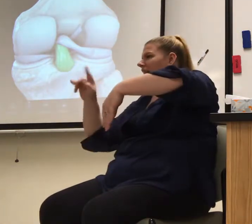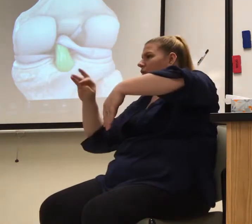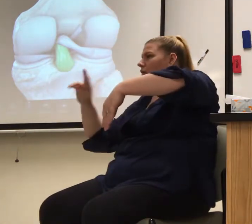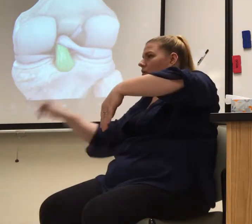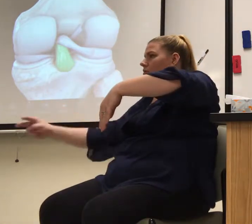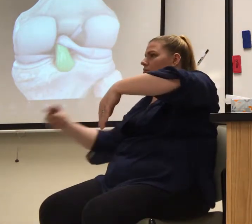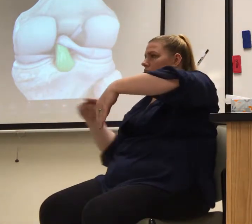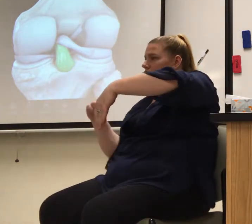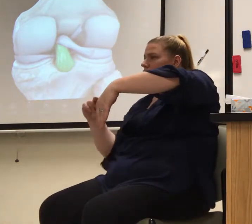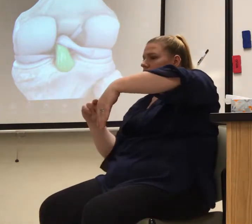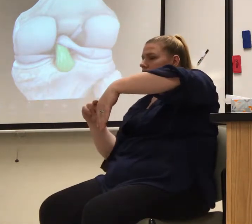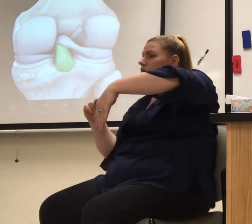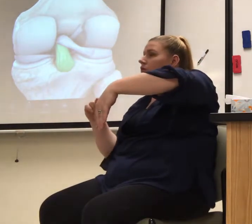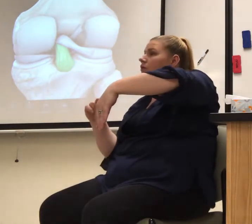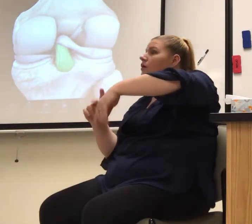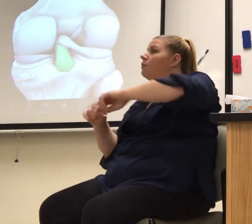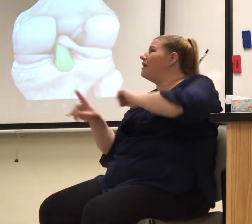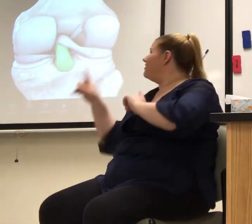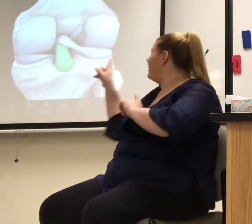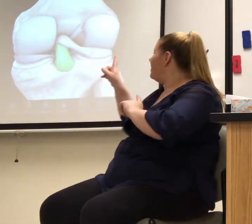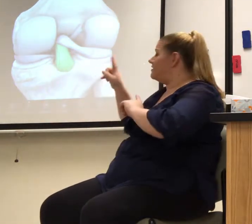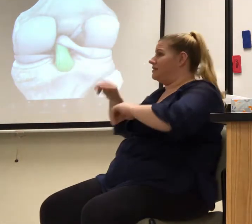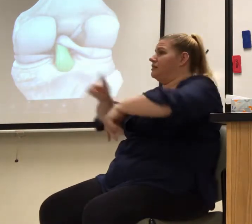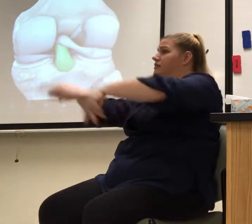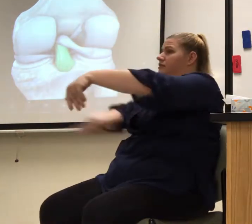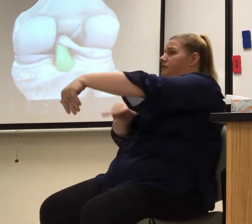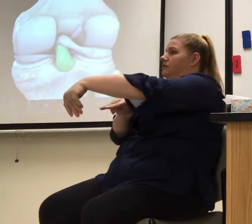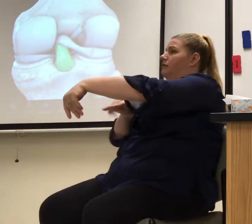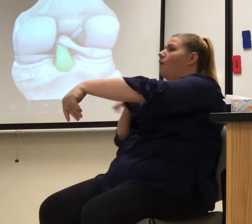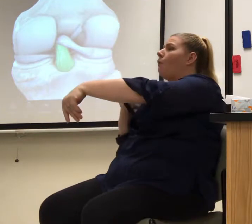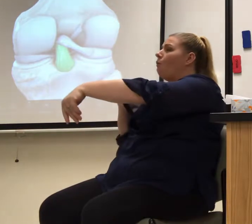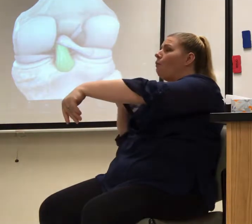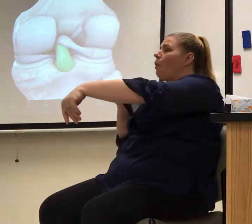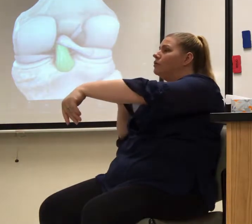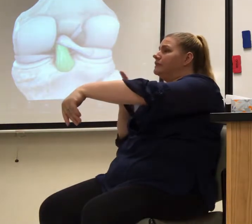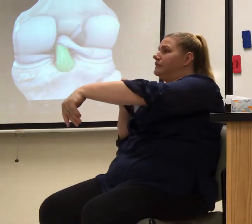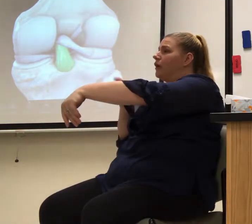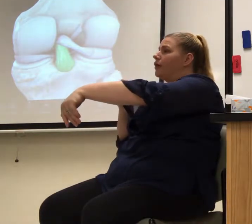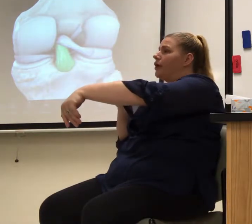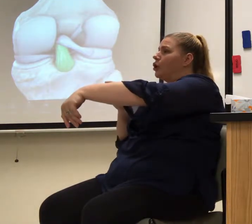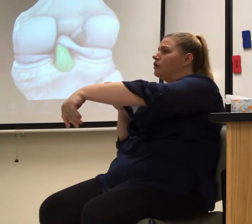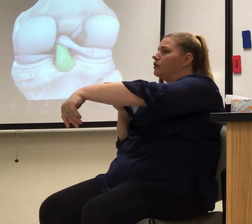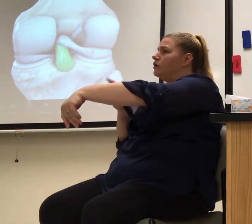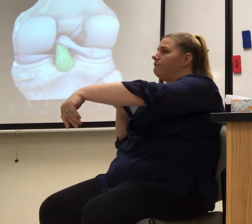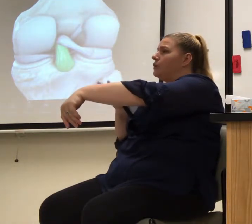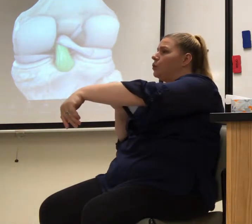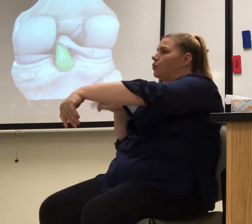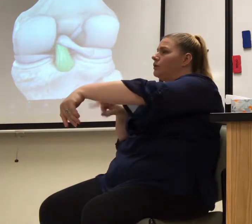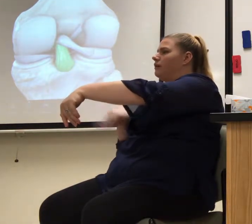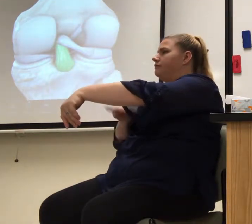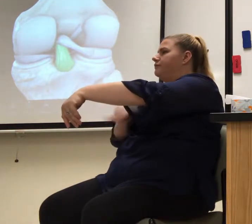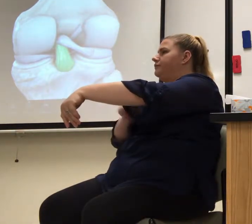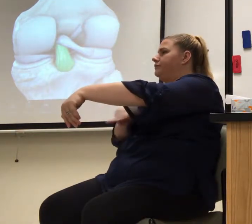But I've highlighted there, this is a posterior view. The posterior cruciate ligament, let me write the term on the board.